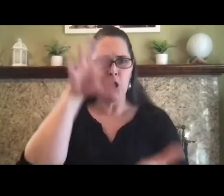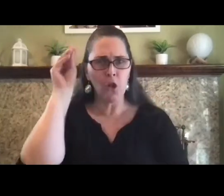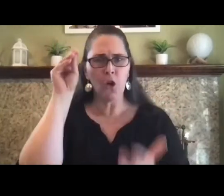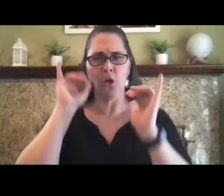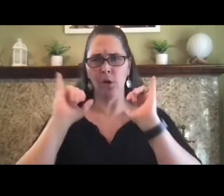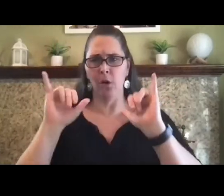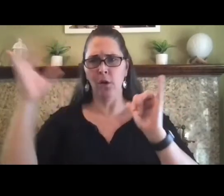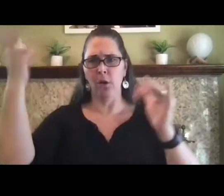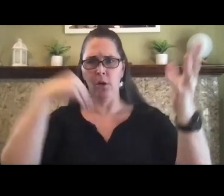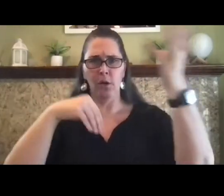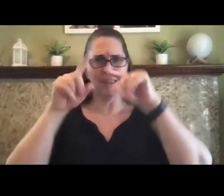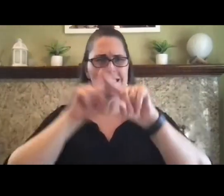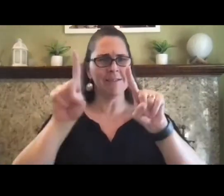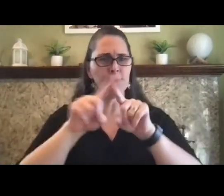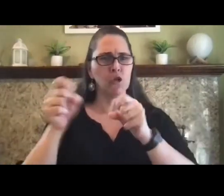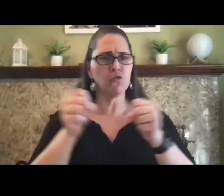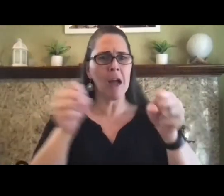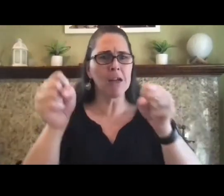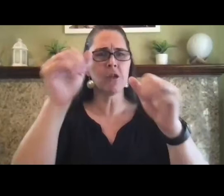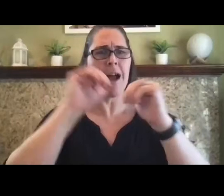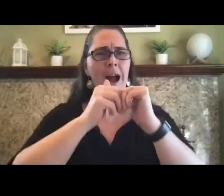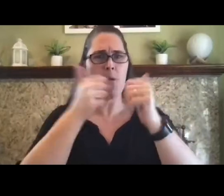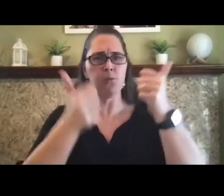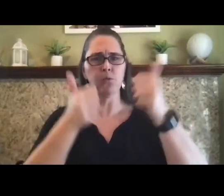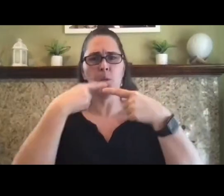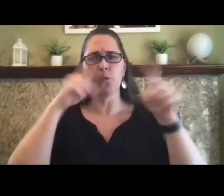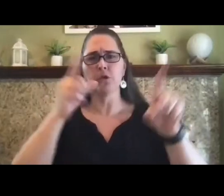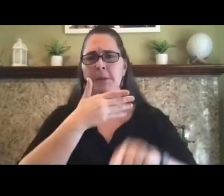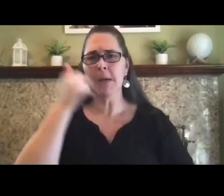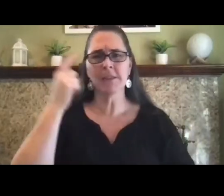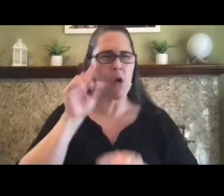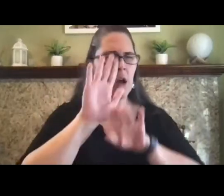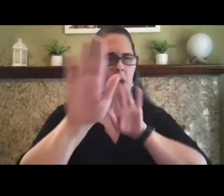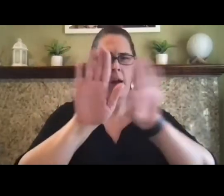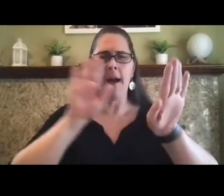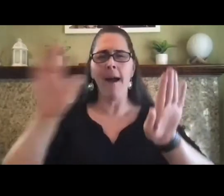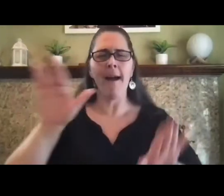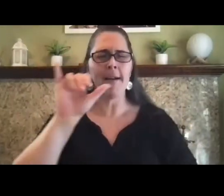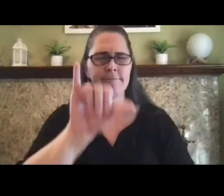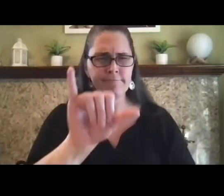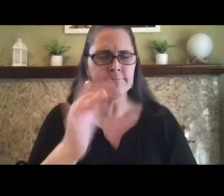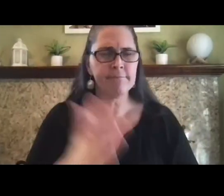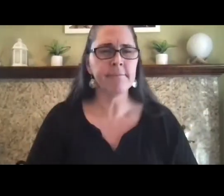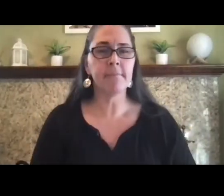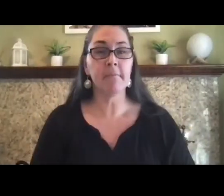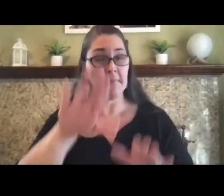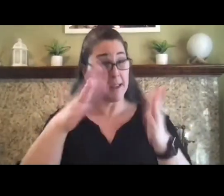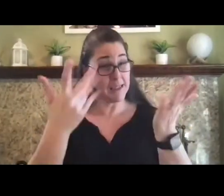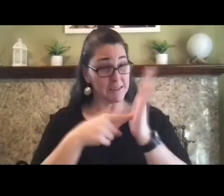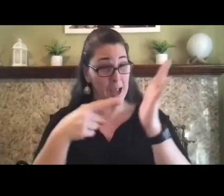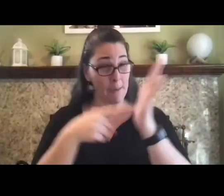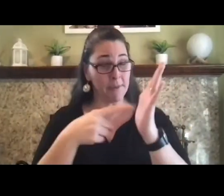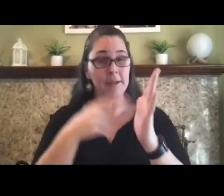These are wonderful ways for your child to learn different strategies and what works best for others.